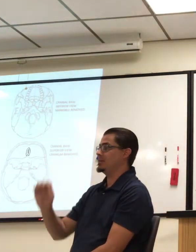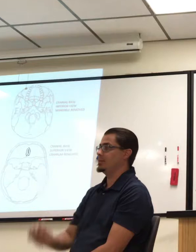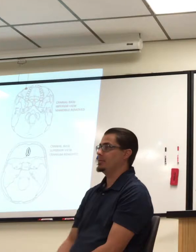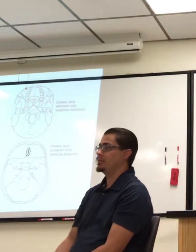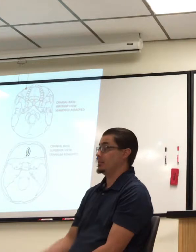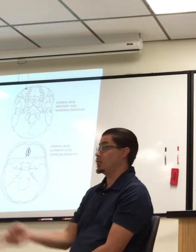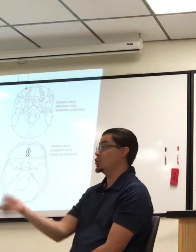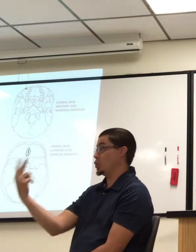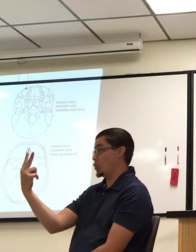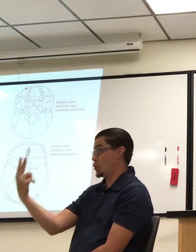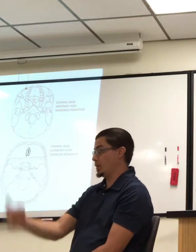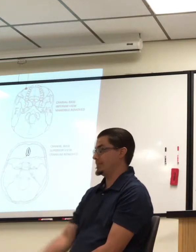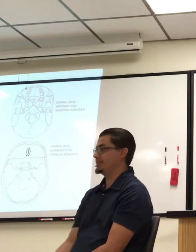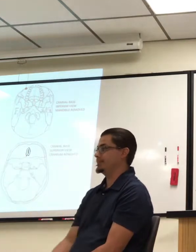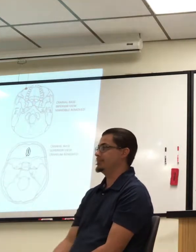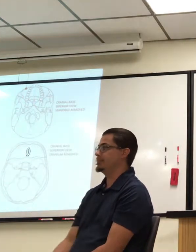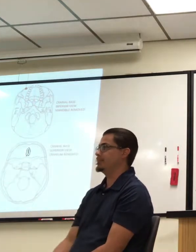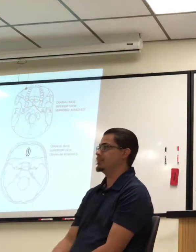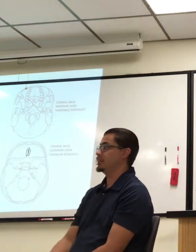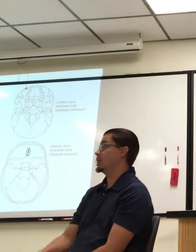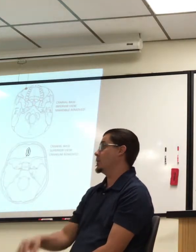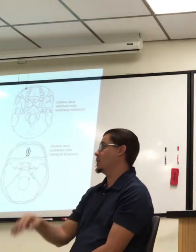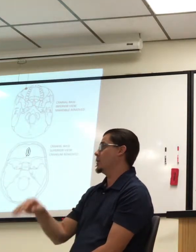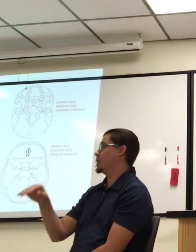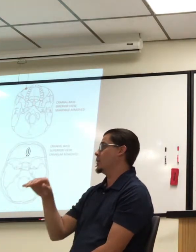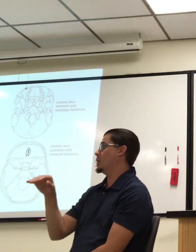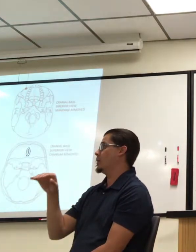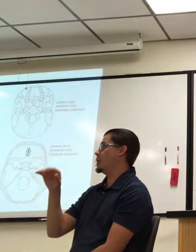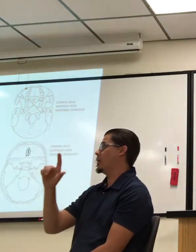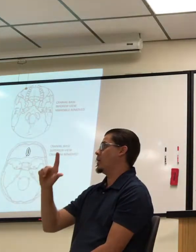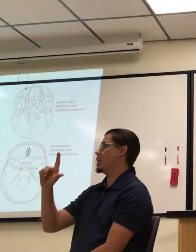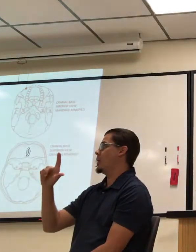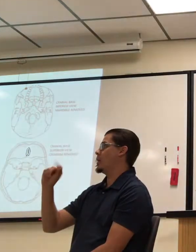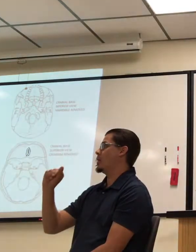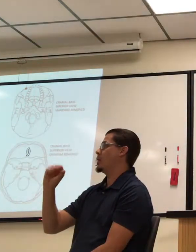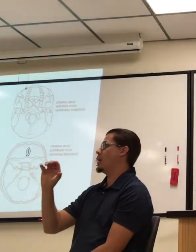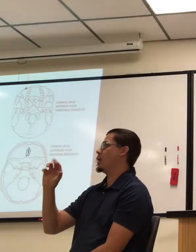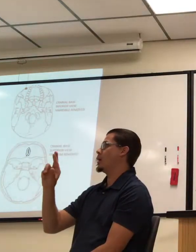Got two of those. Lacrimal.